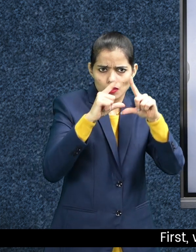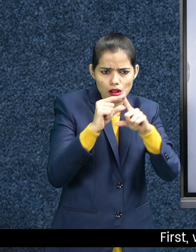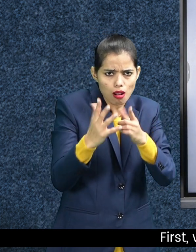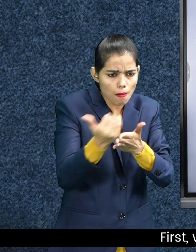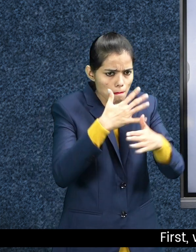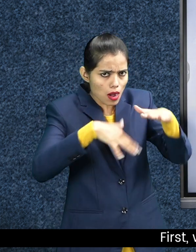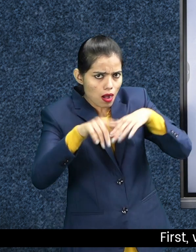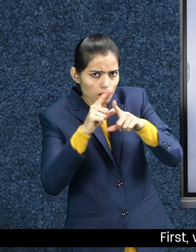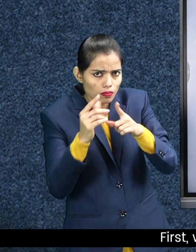form.